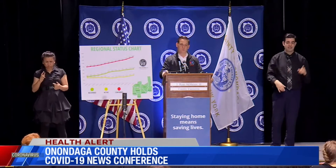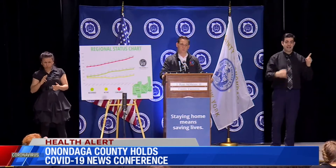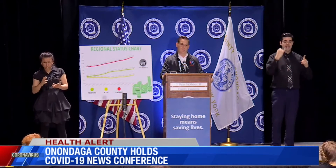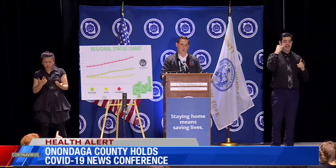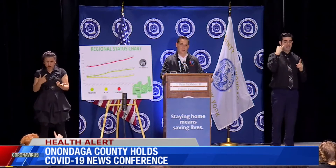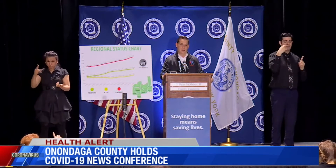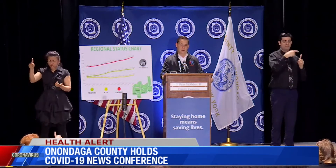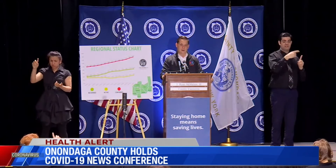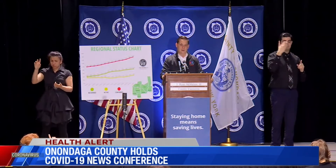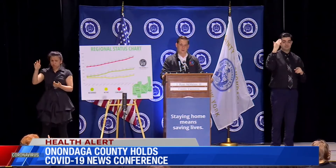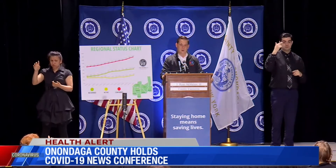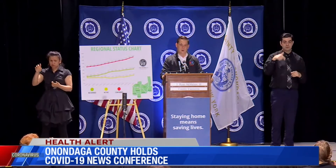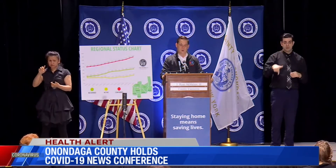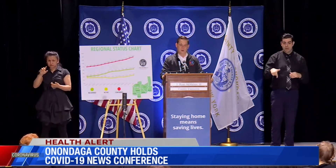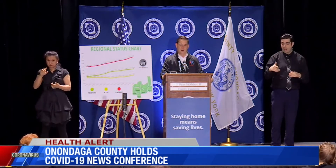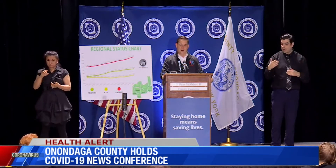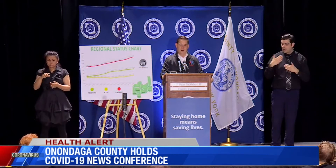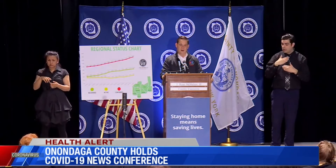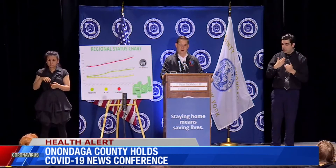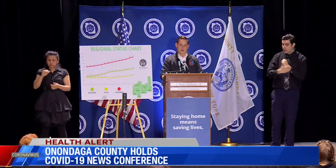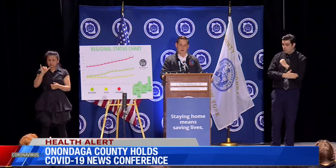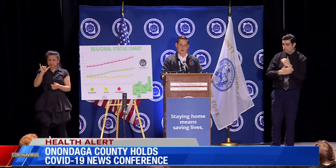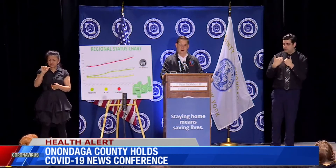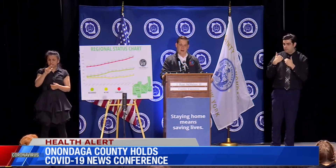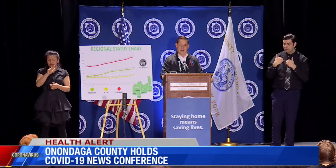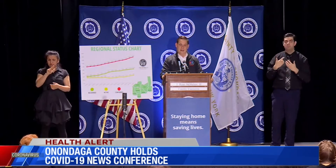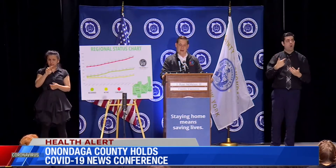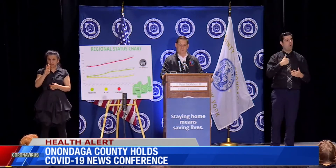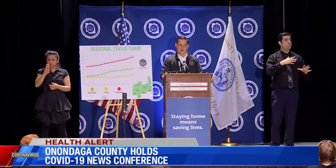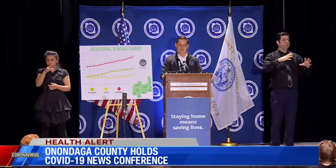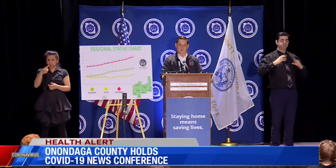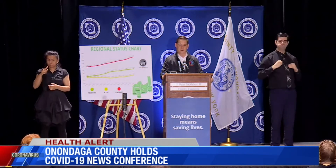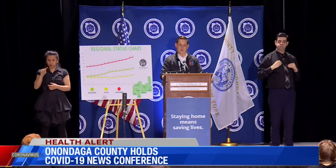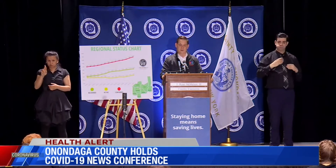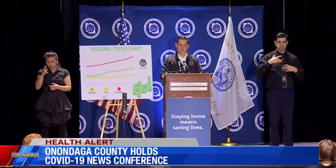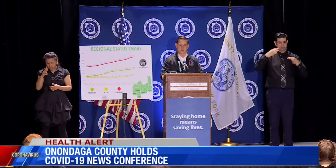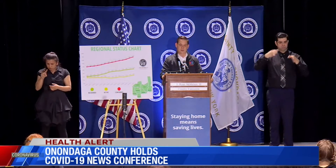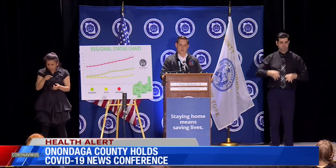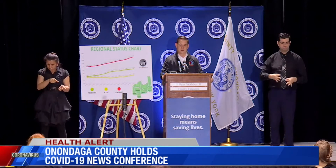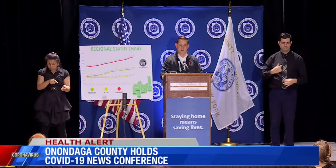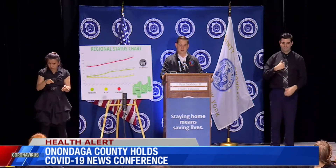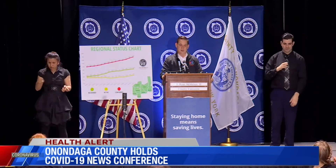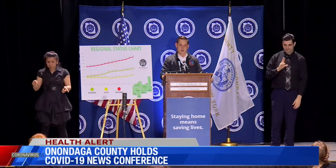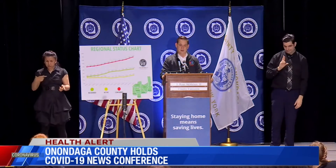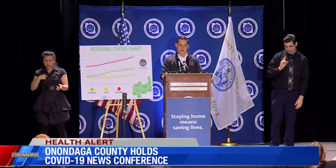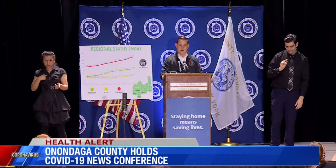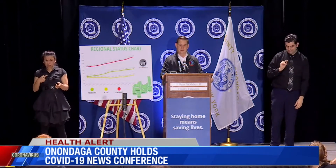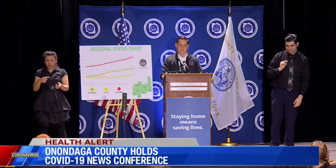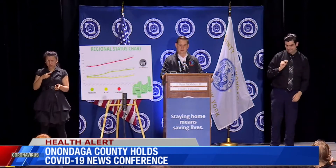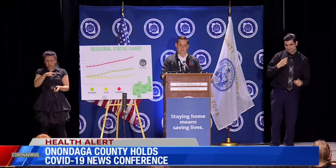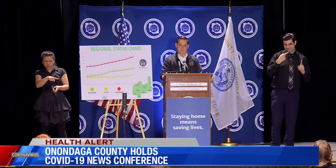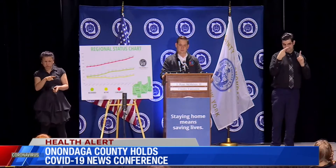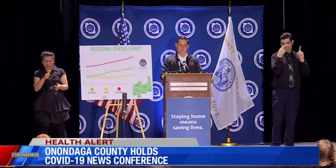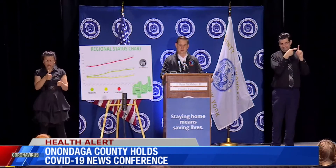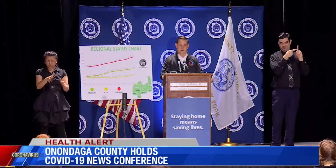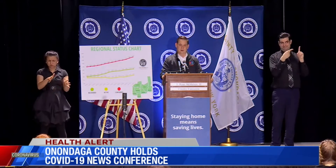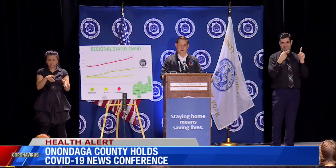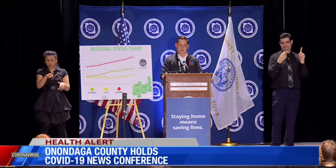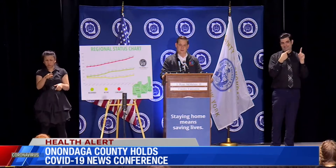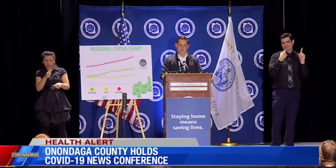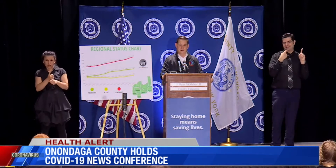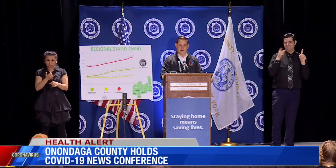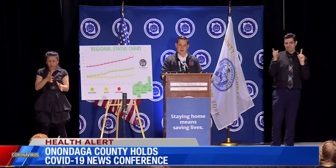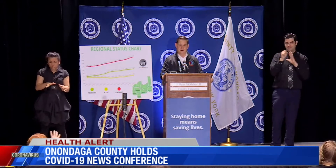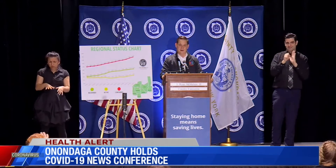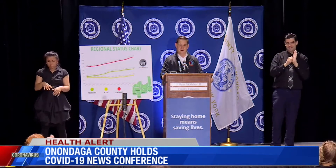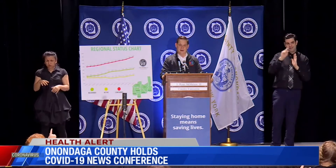through. And so I laugh off the assertions that